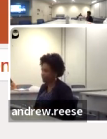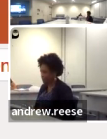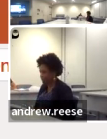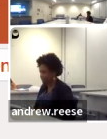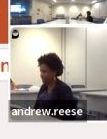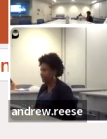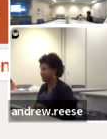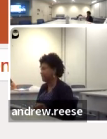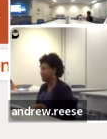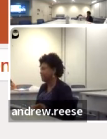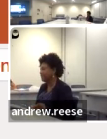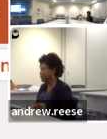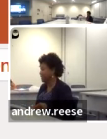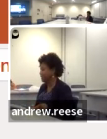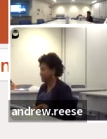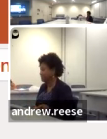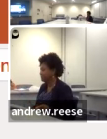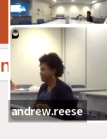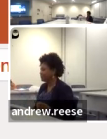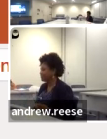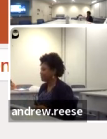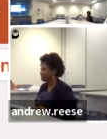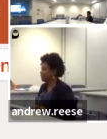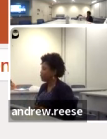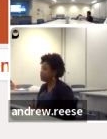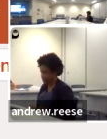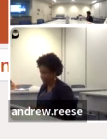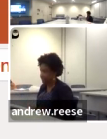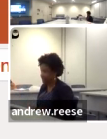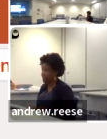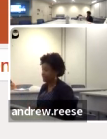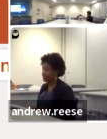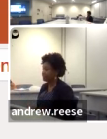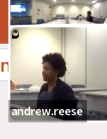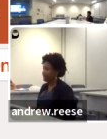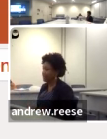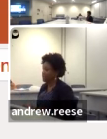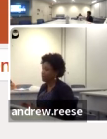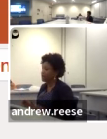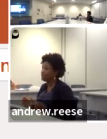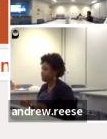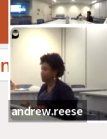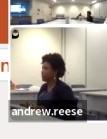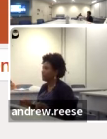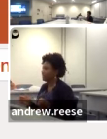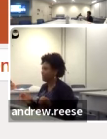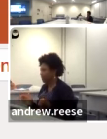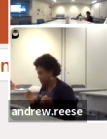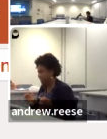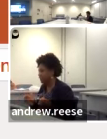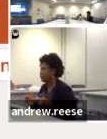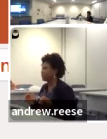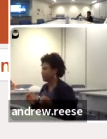provider's responsibility. So, but the truth is that in order for